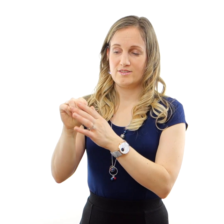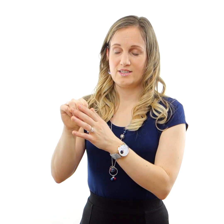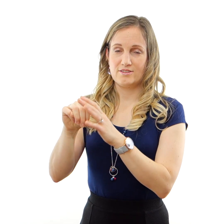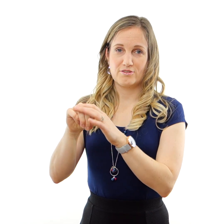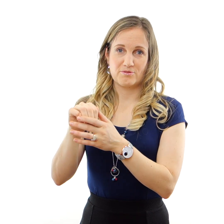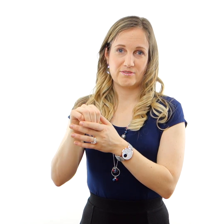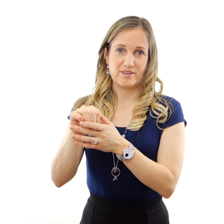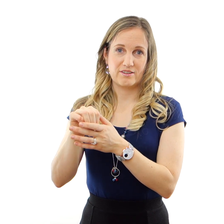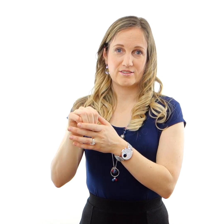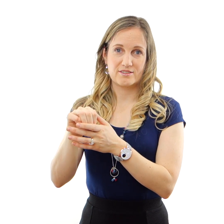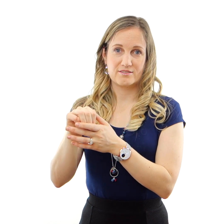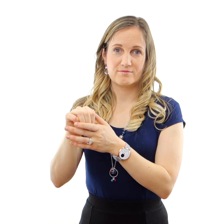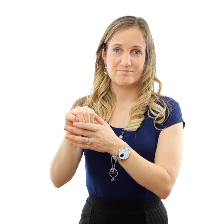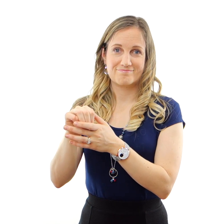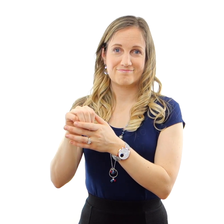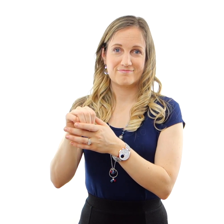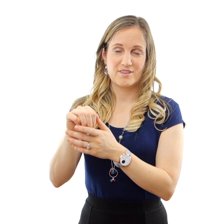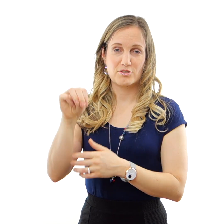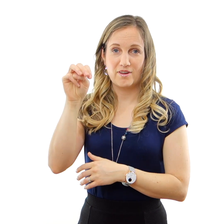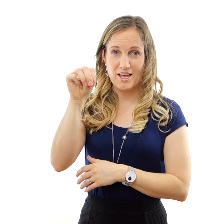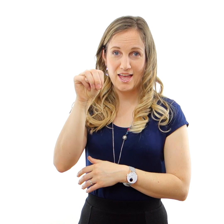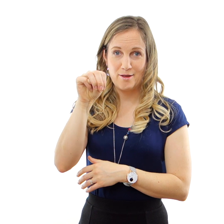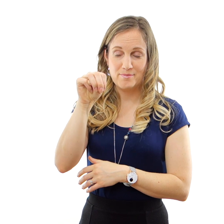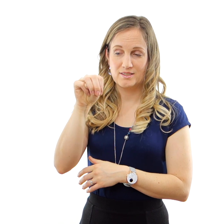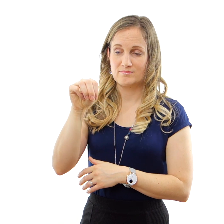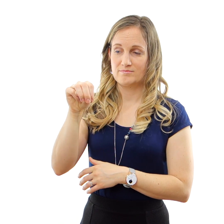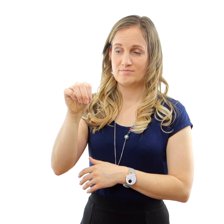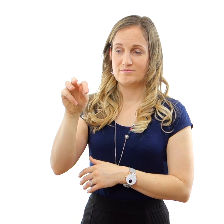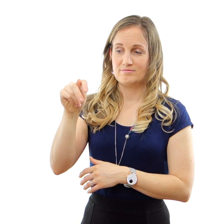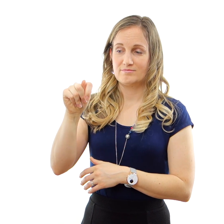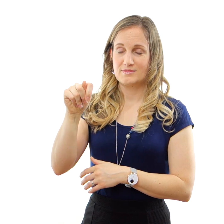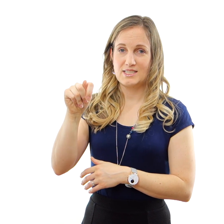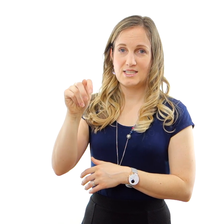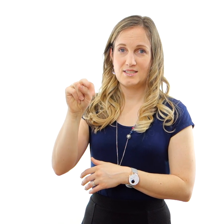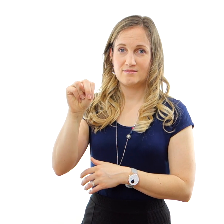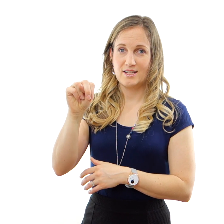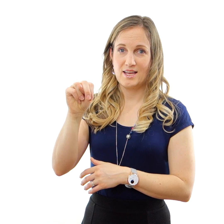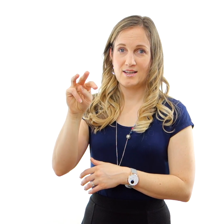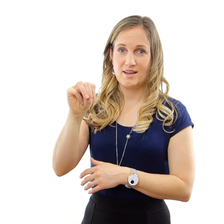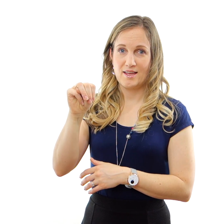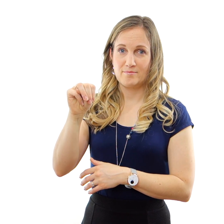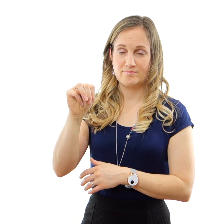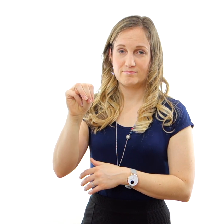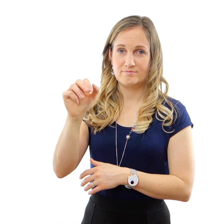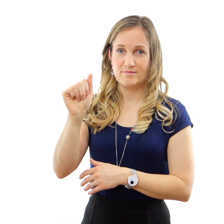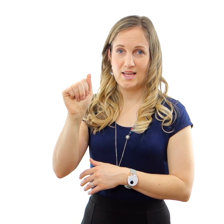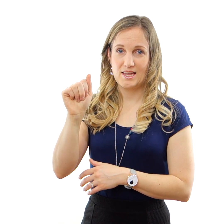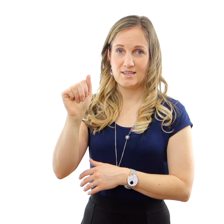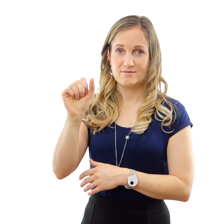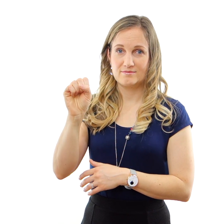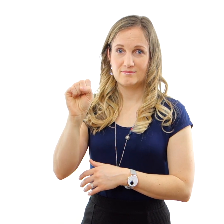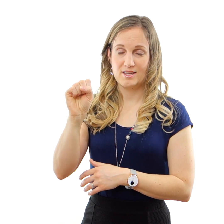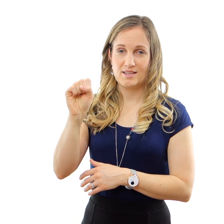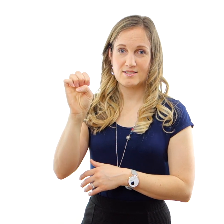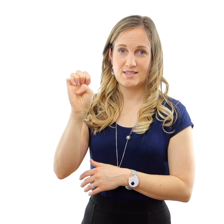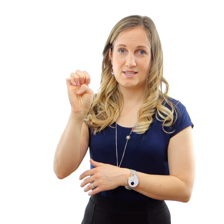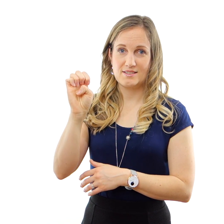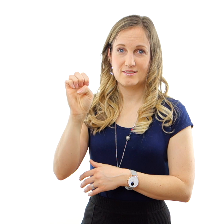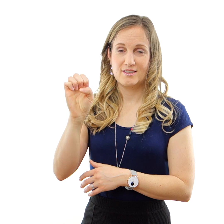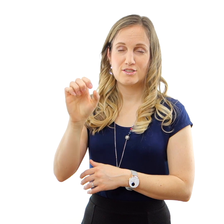underneath your 3 fingers. So we've got M, T, N, M, A, S, E. So it